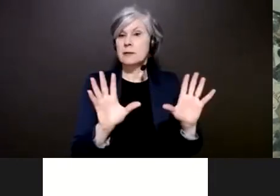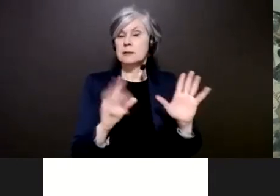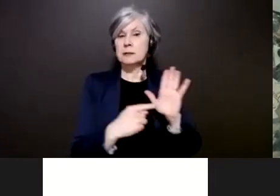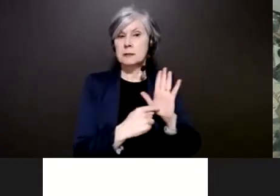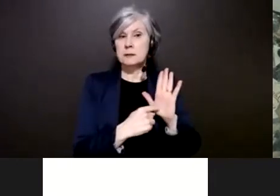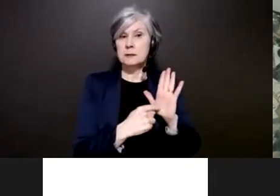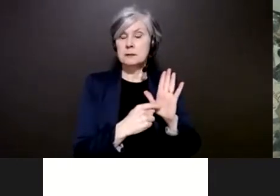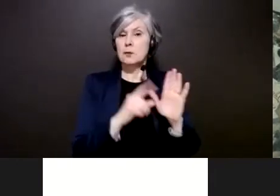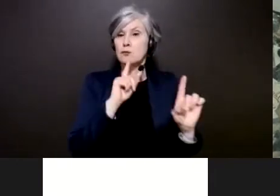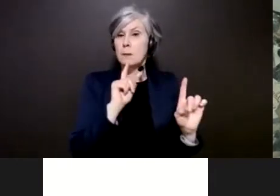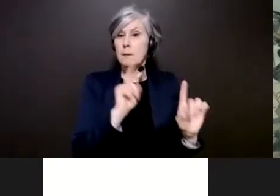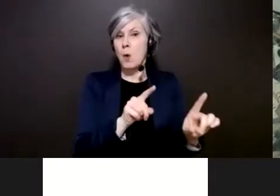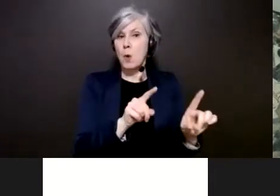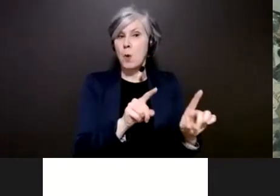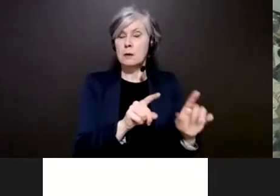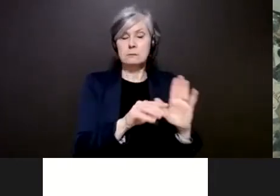ageism.